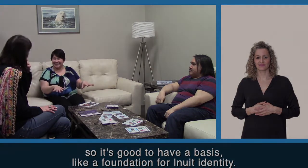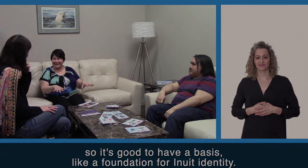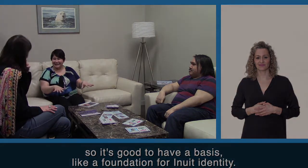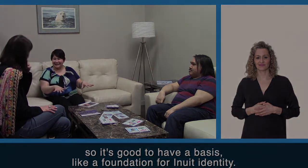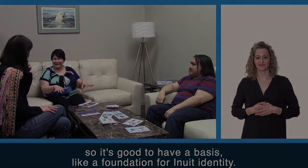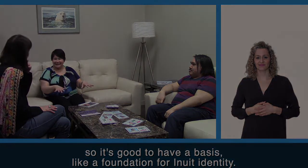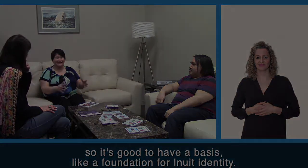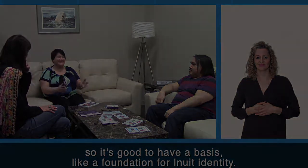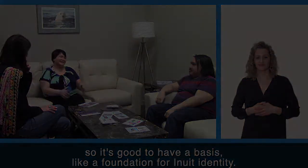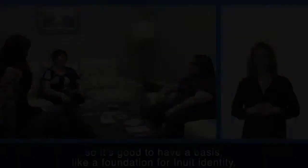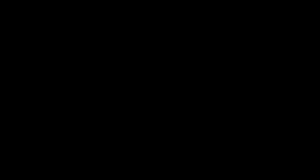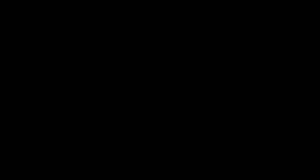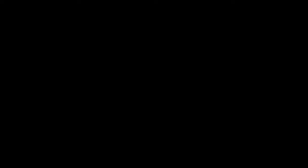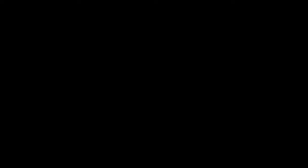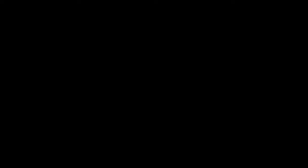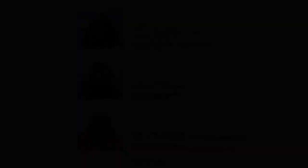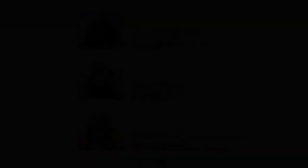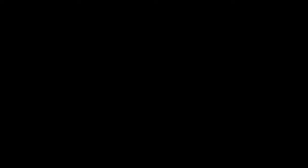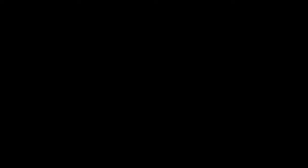foundation. Mm-hmm.